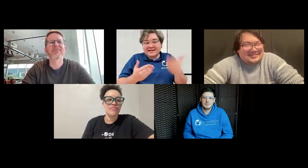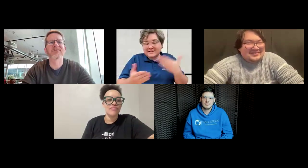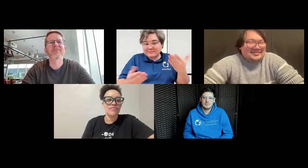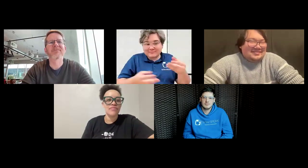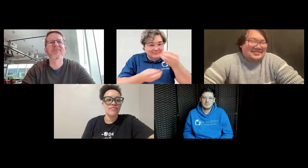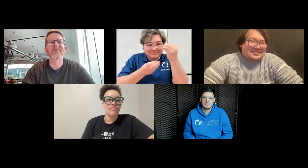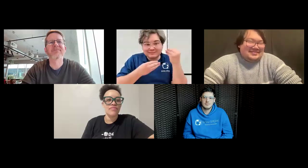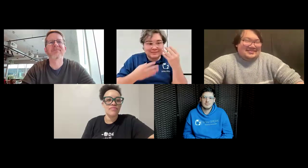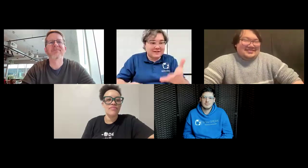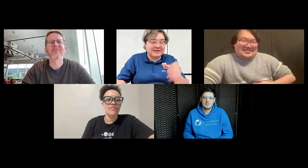and it's not easy,